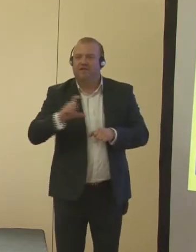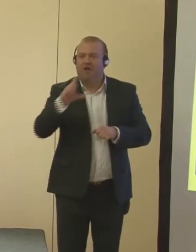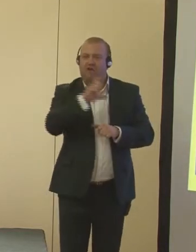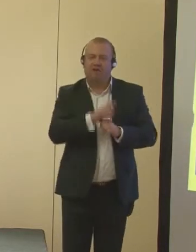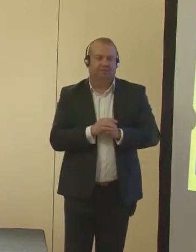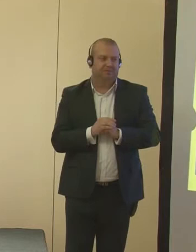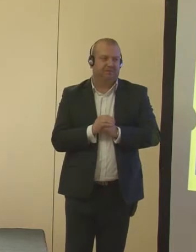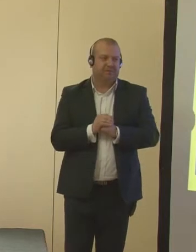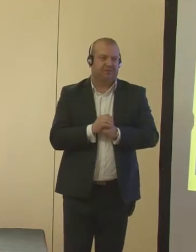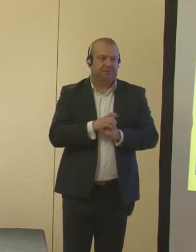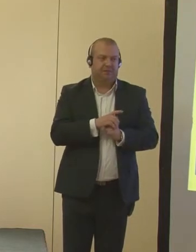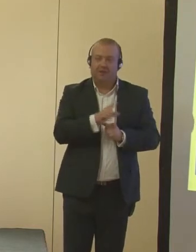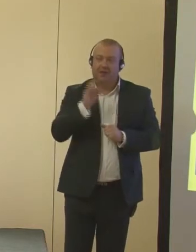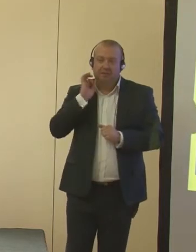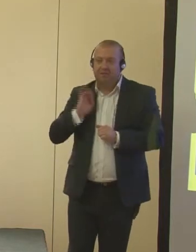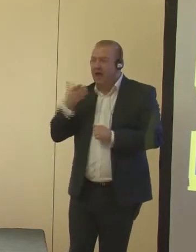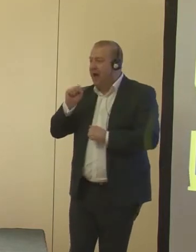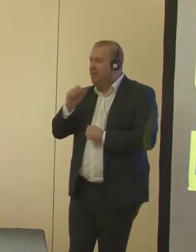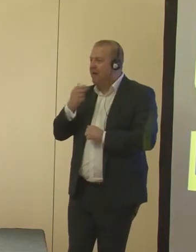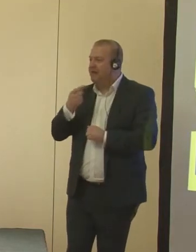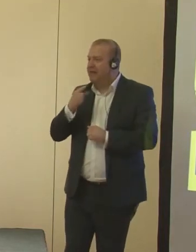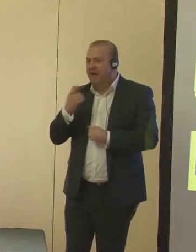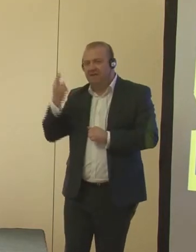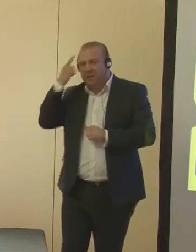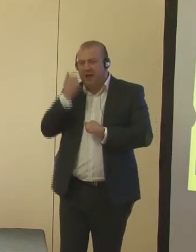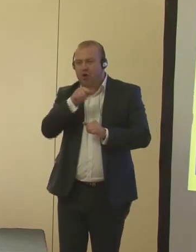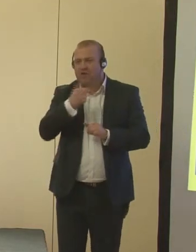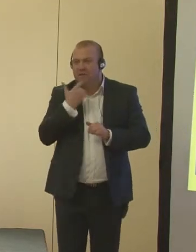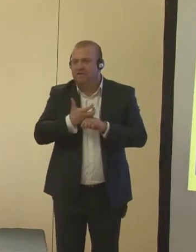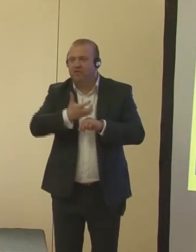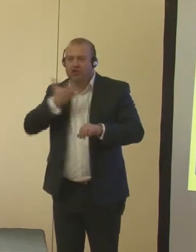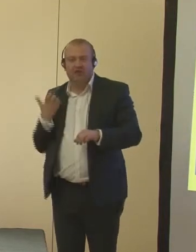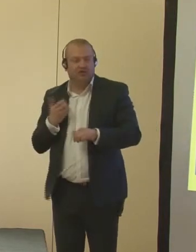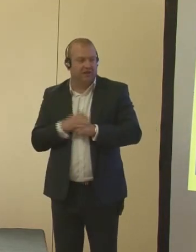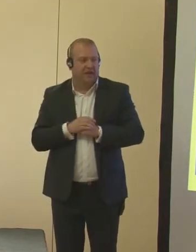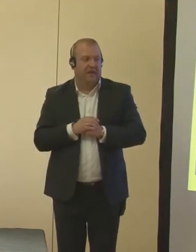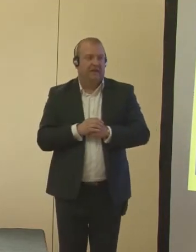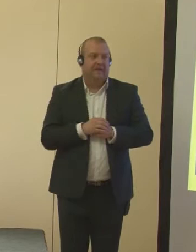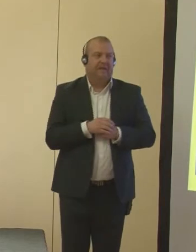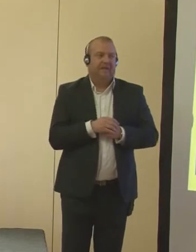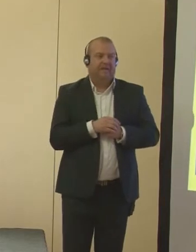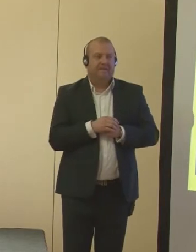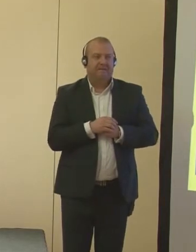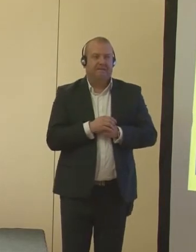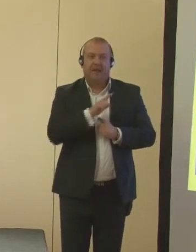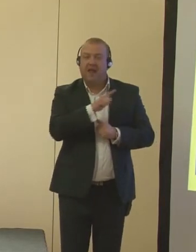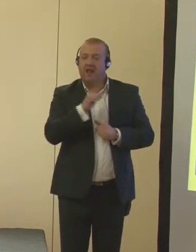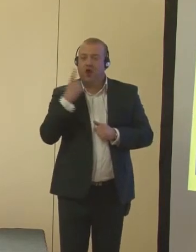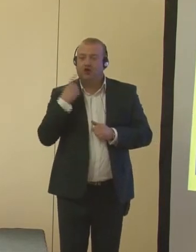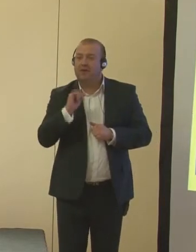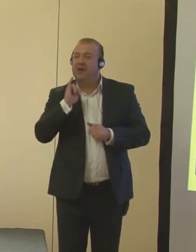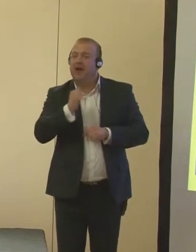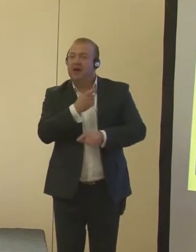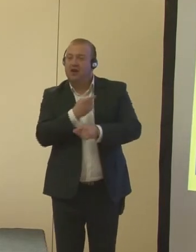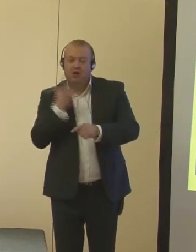already spoken about, and how people with disabilities are at a risk of being doubly disadvantaged if